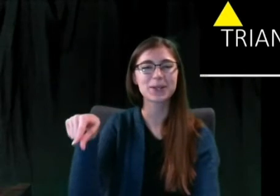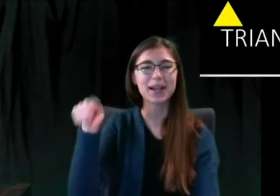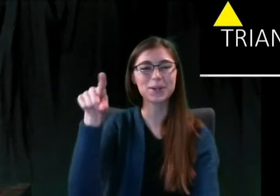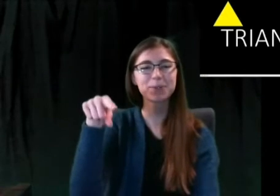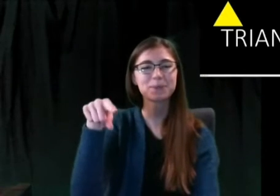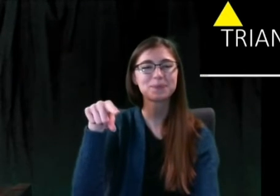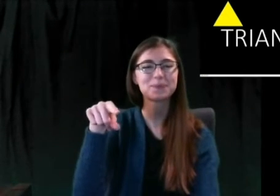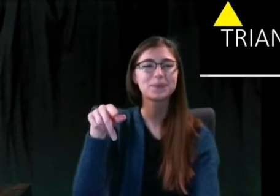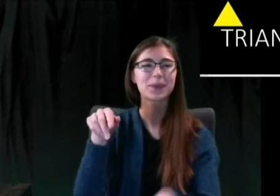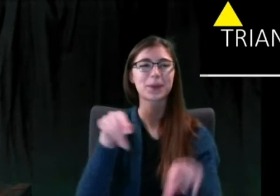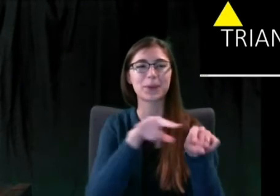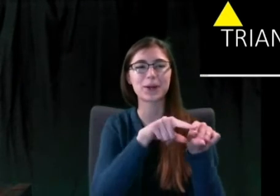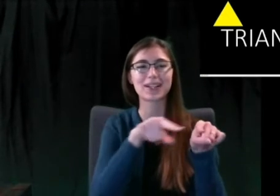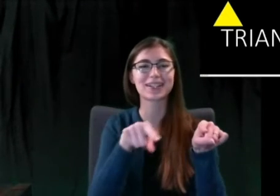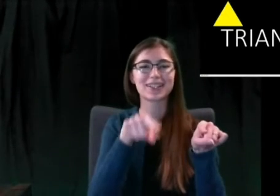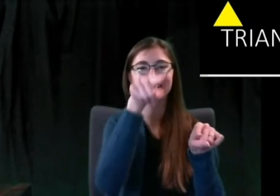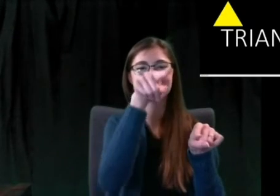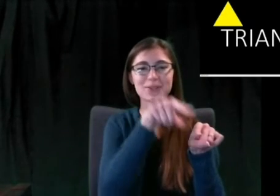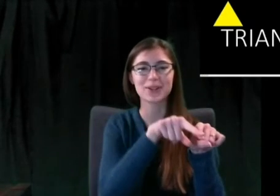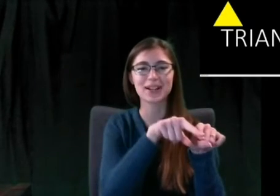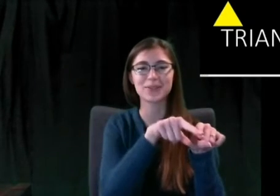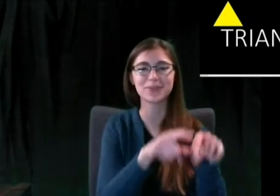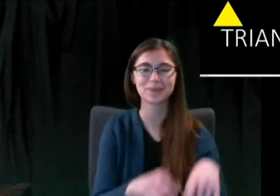Triangle or triangle.